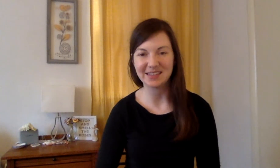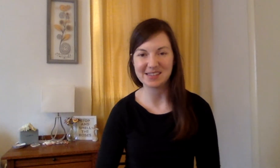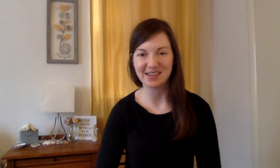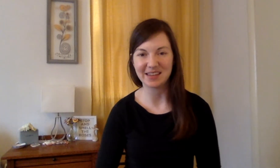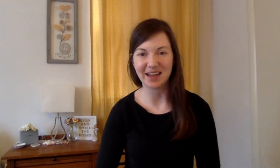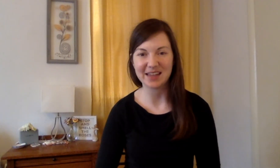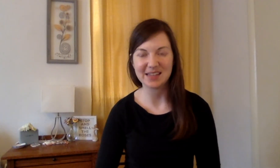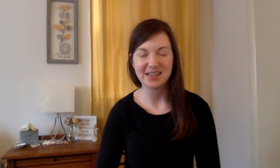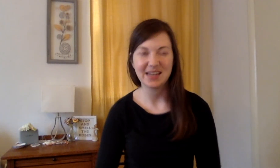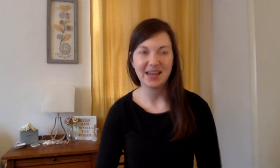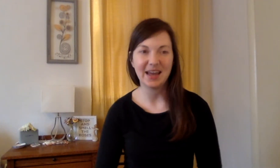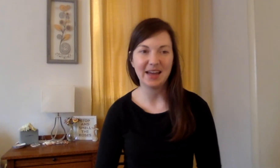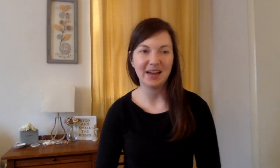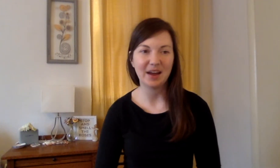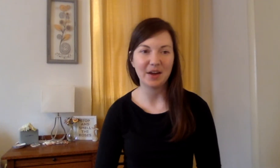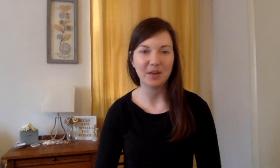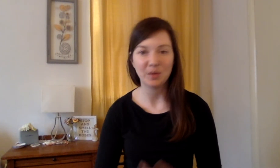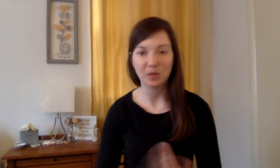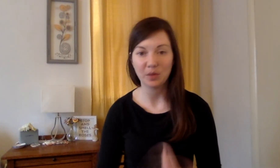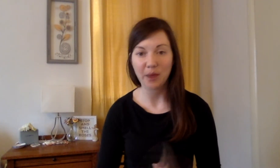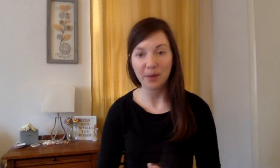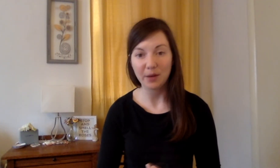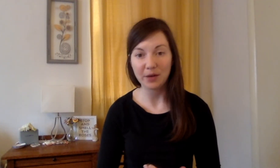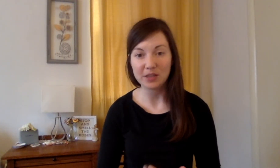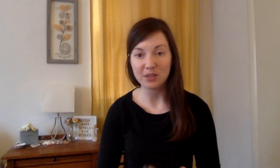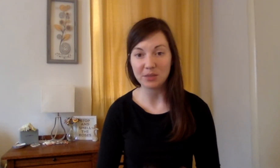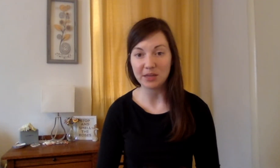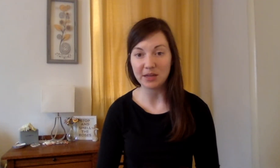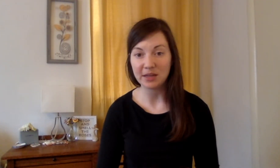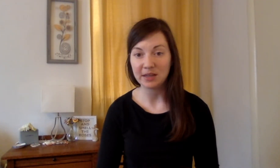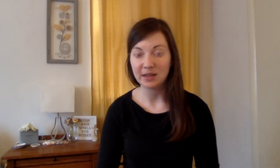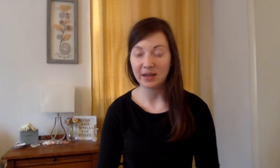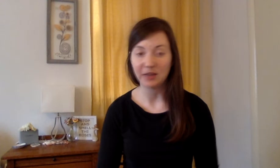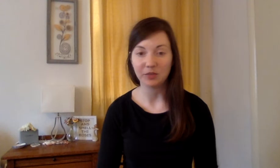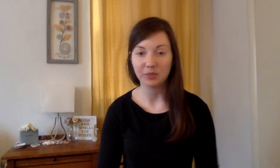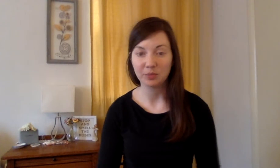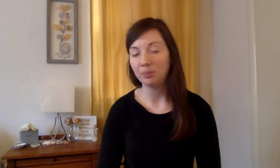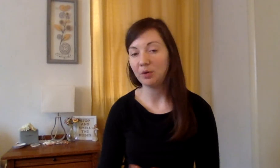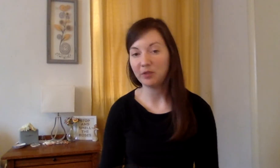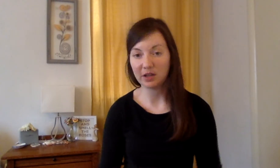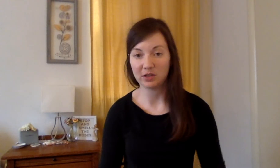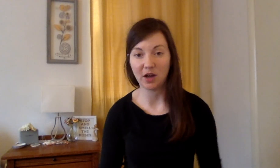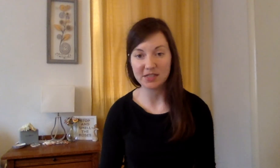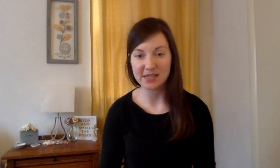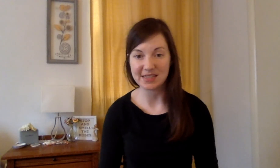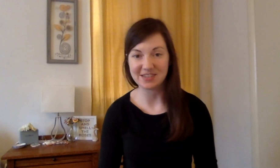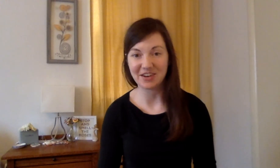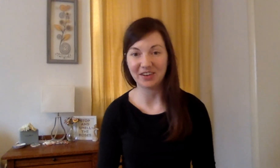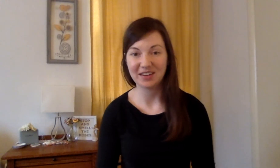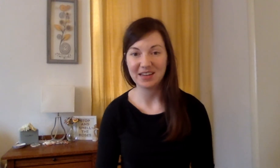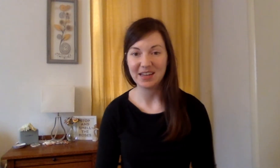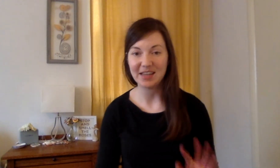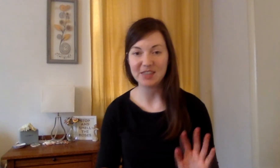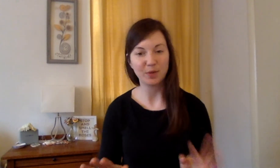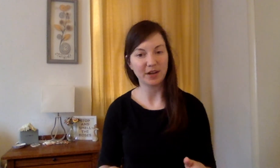like that. And the way we're going to be kind of moving along to this song is with our